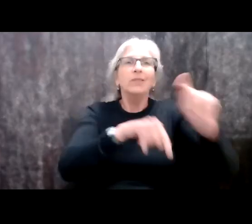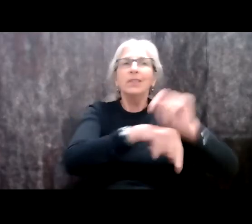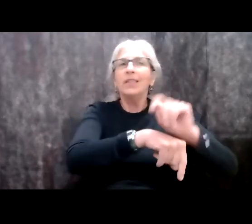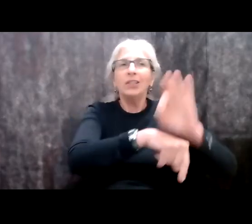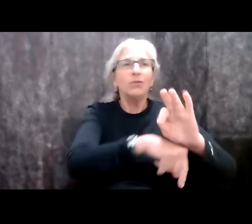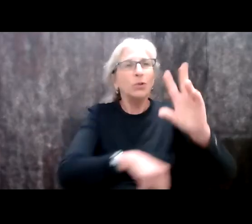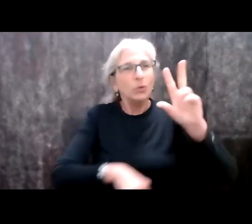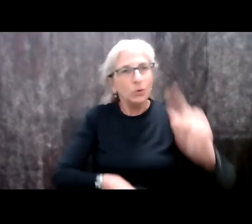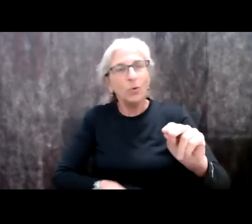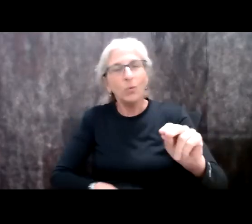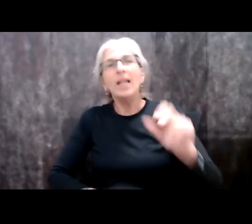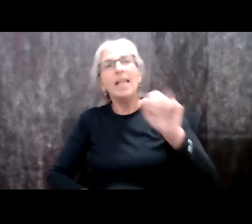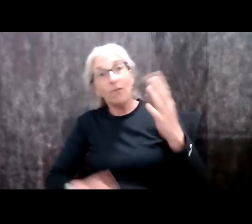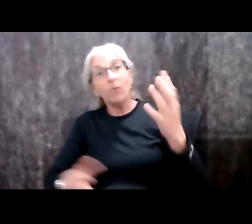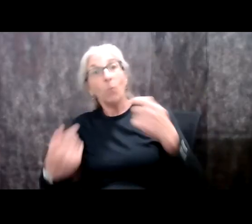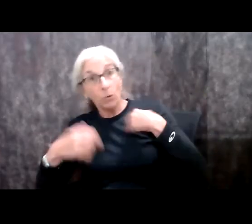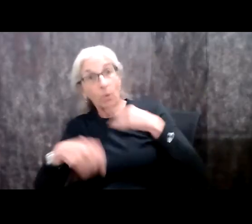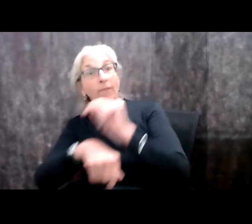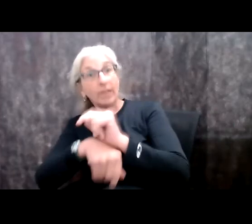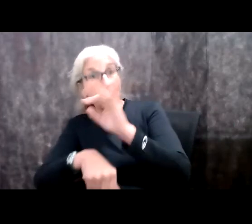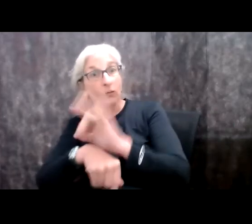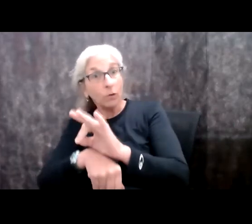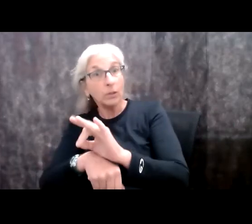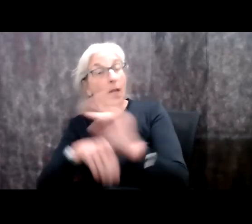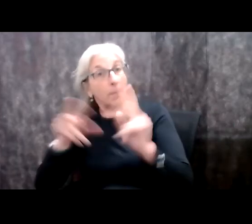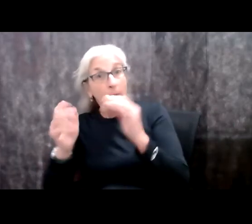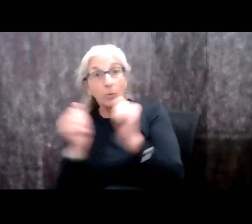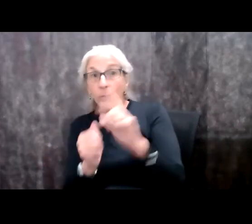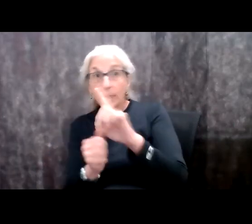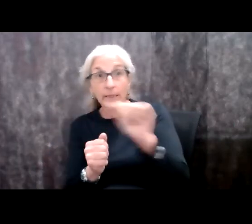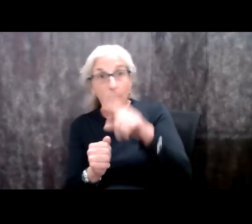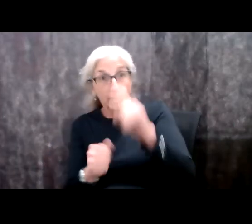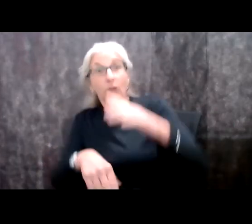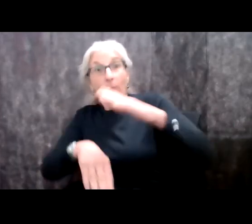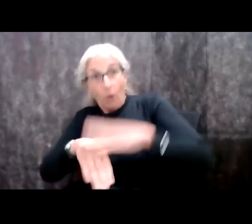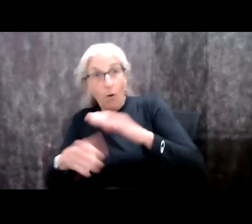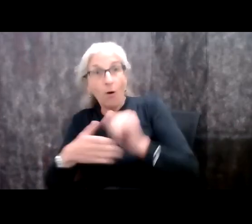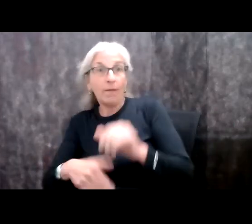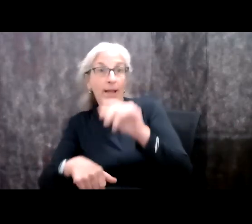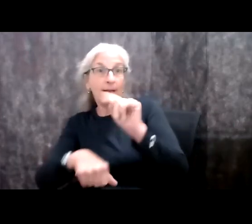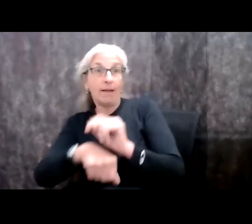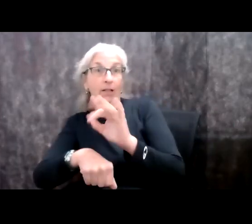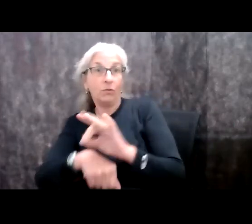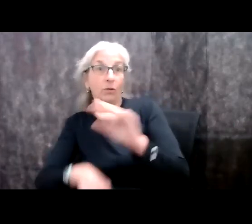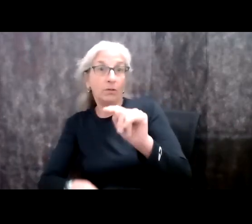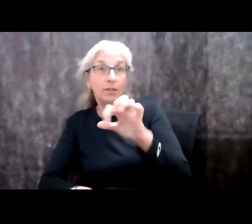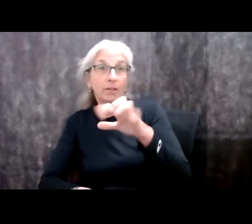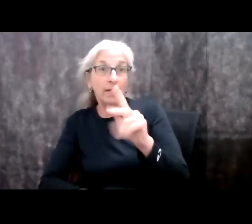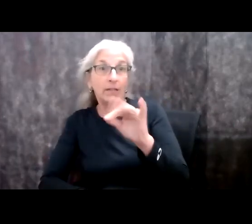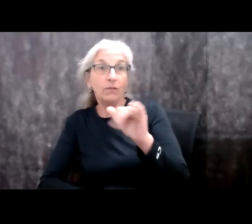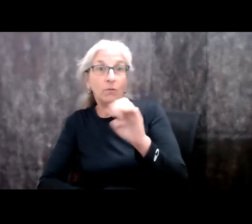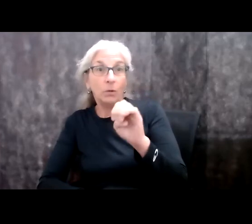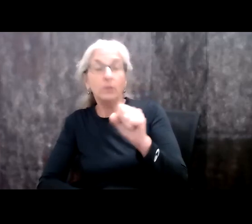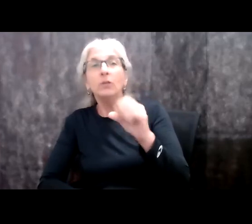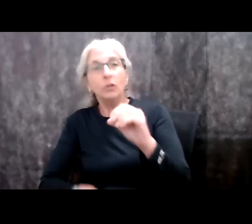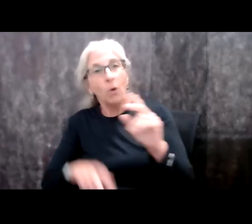who, if we really want to have a task force, let's have people with disabilities on those task force who feel that there is a way that resources go directly